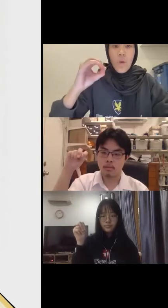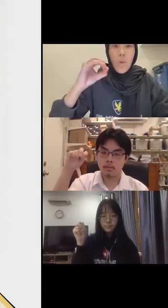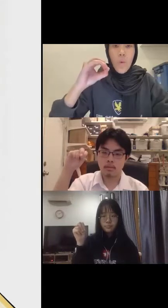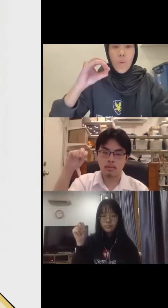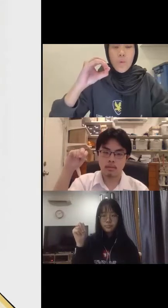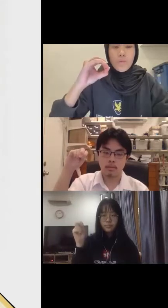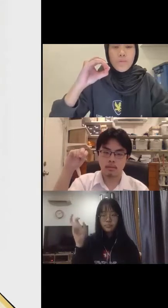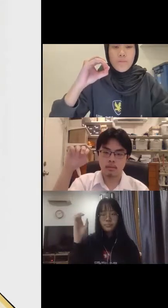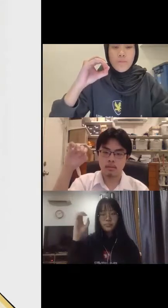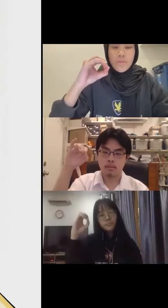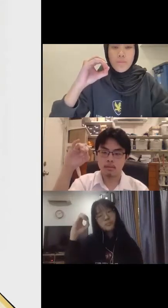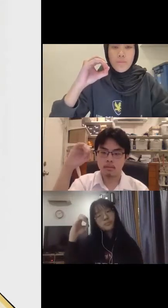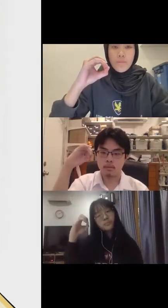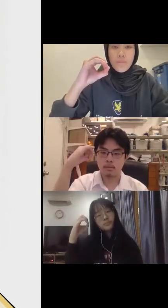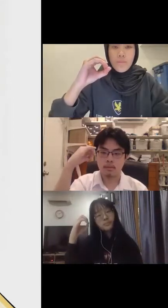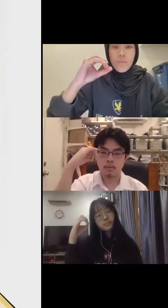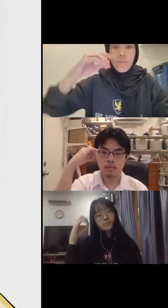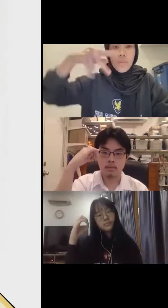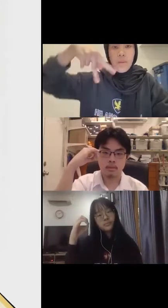O,